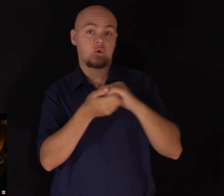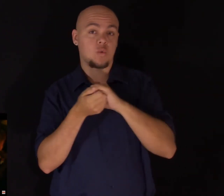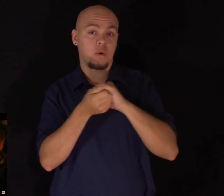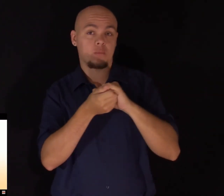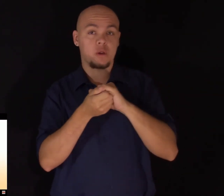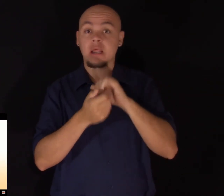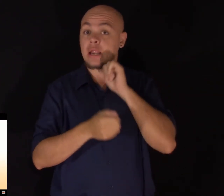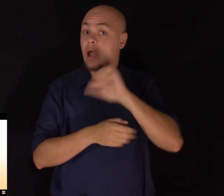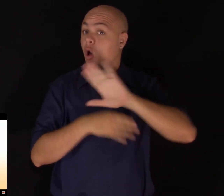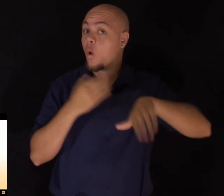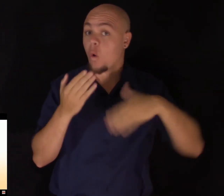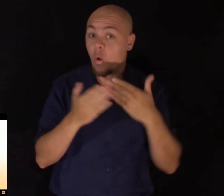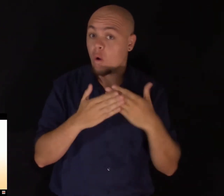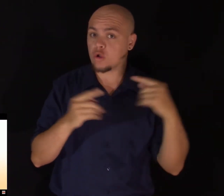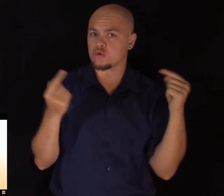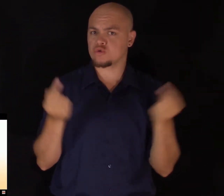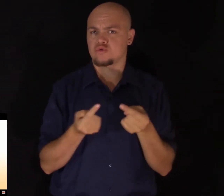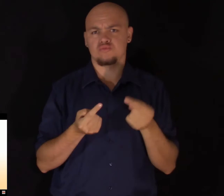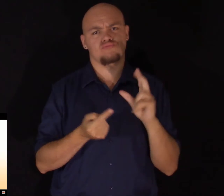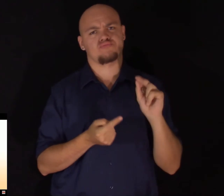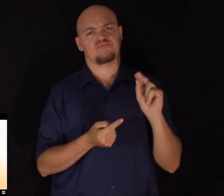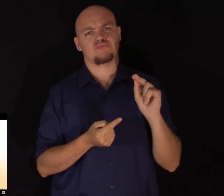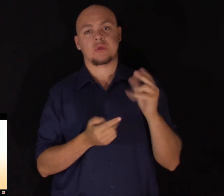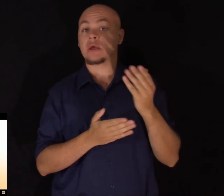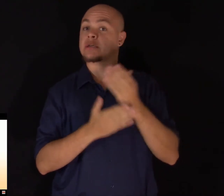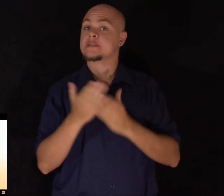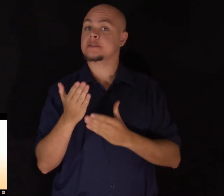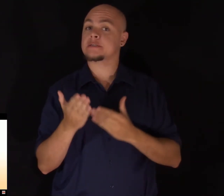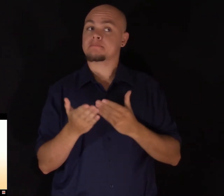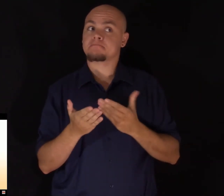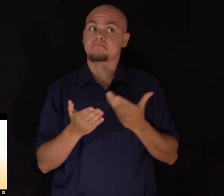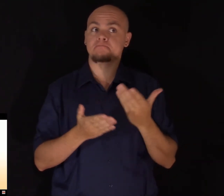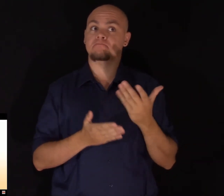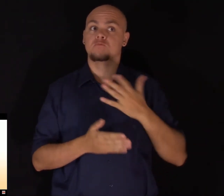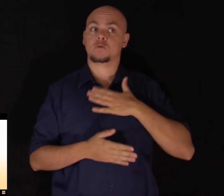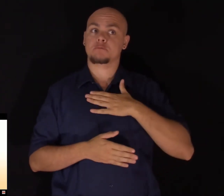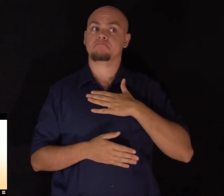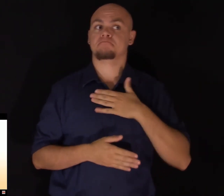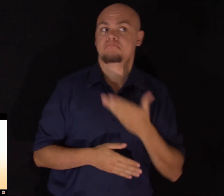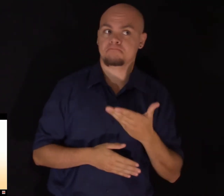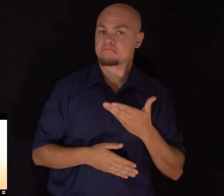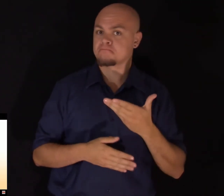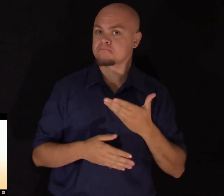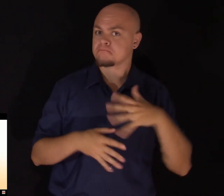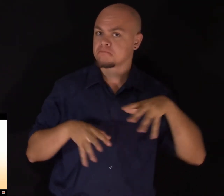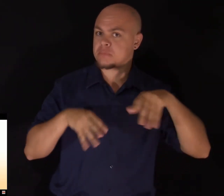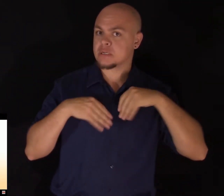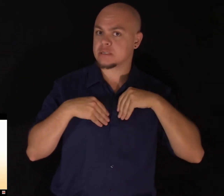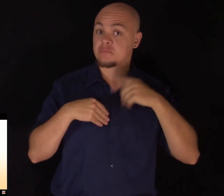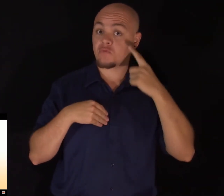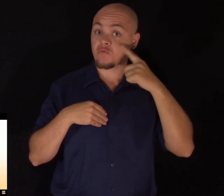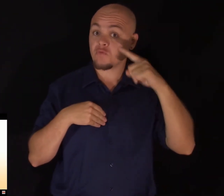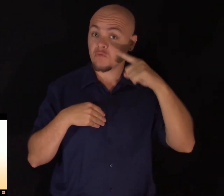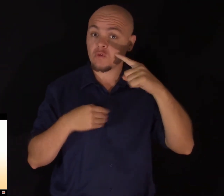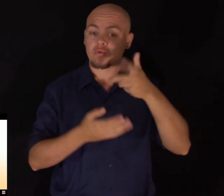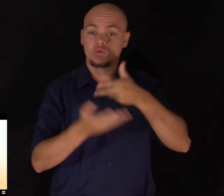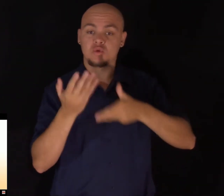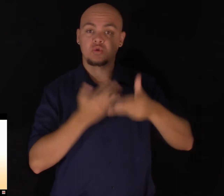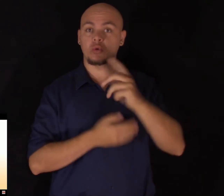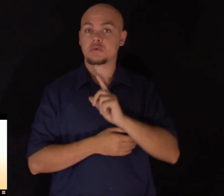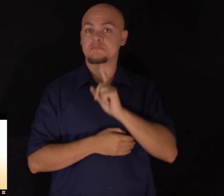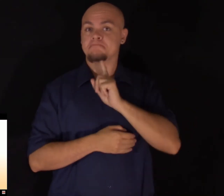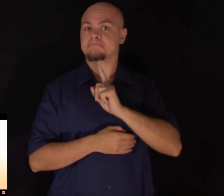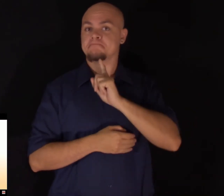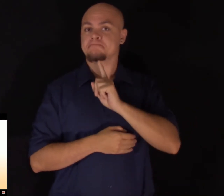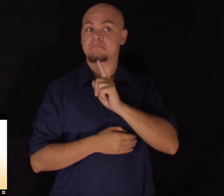are harmful. Sometimes we're willing participants in deception for the sake of social dignity, maybe to keep a